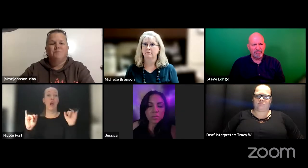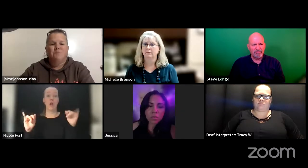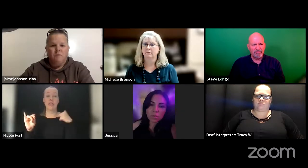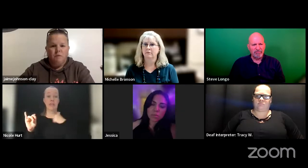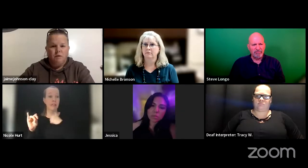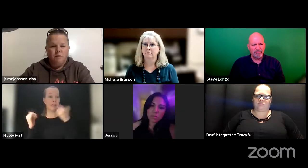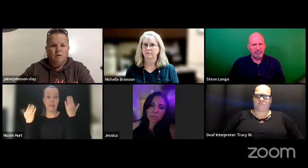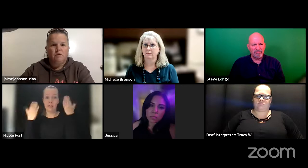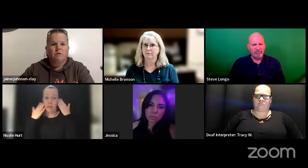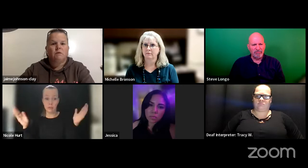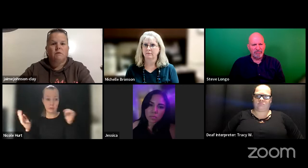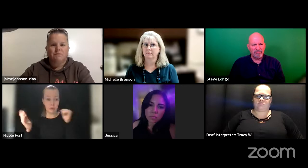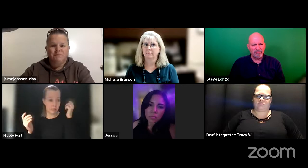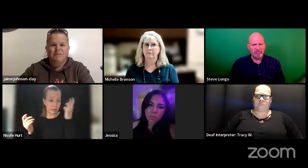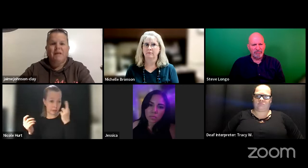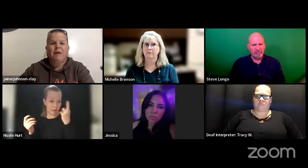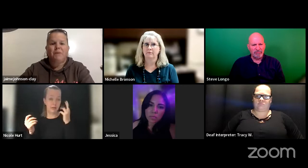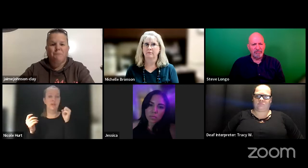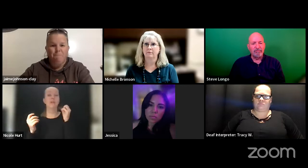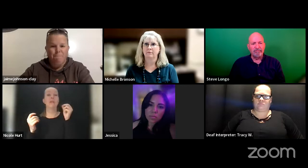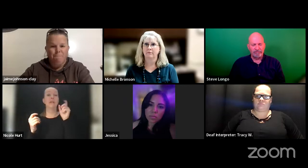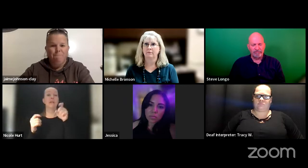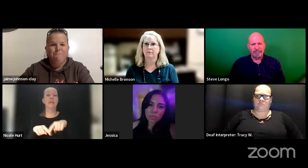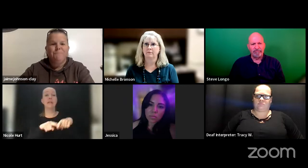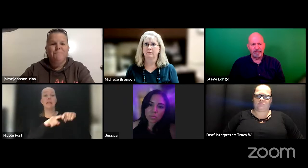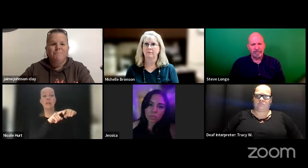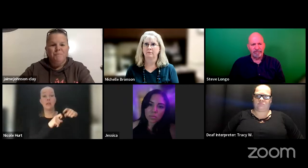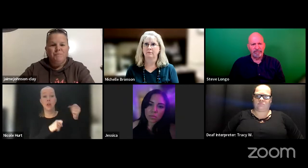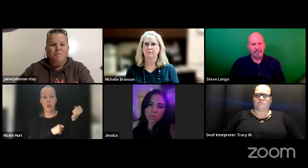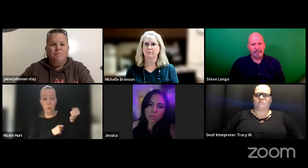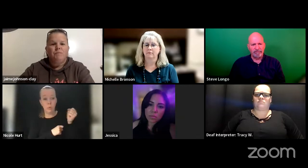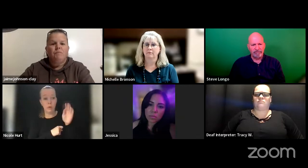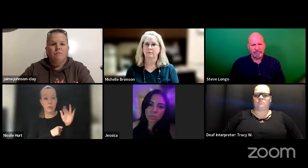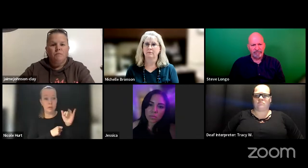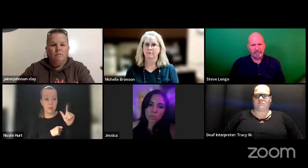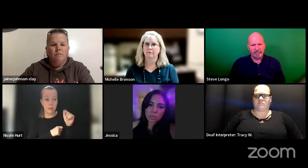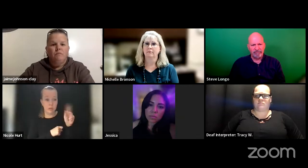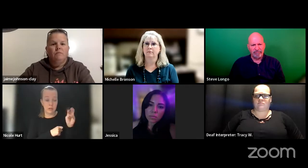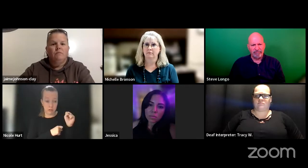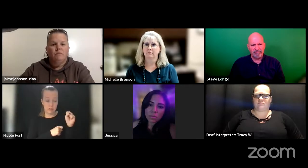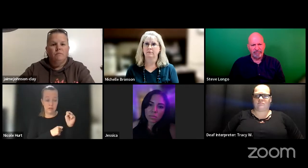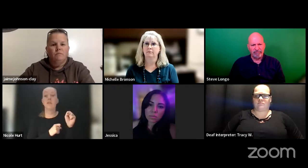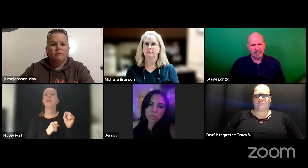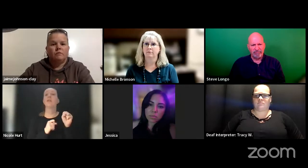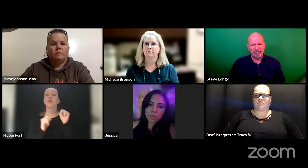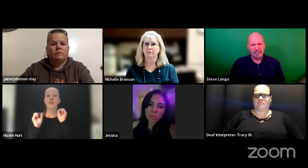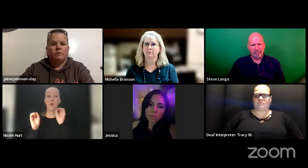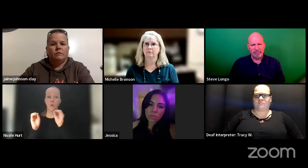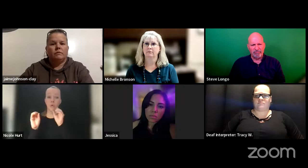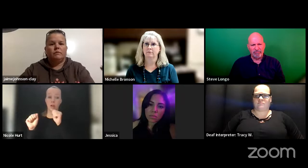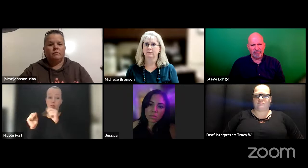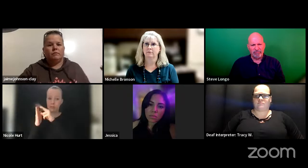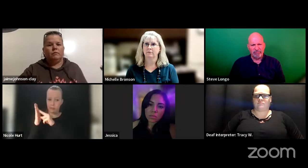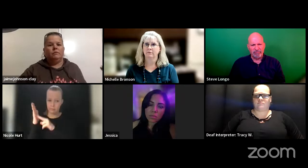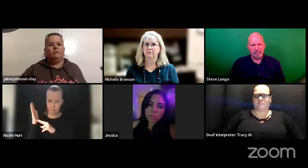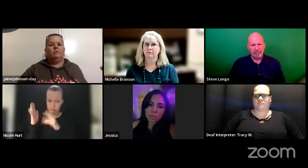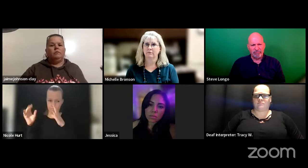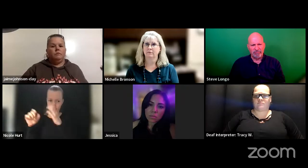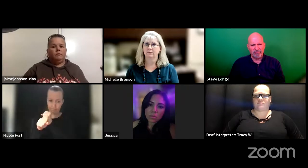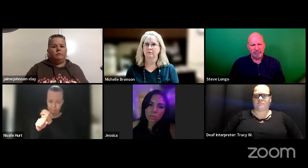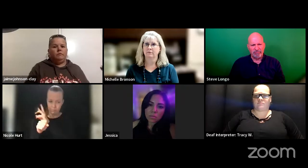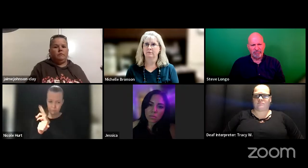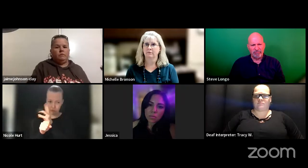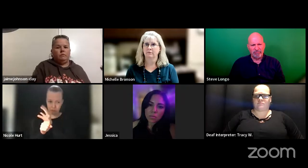that there is a new Robert's Rules of Order that has been established. So as a result of that, we